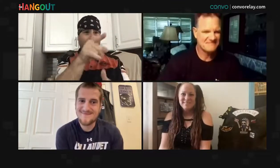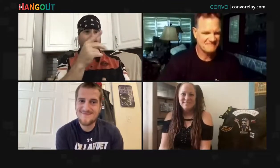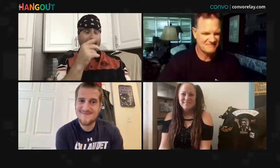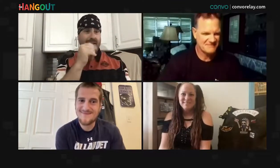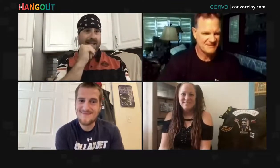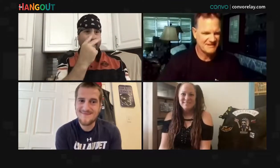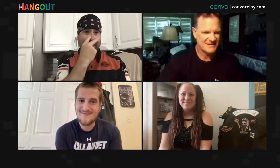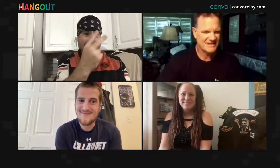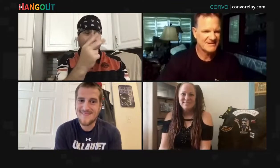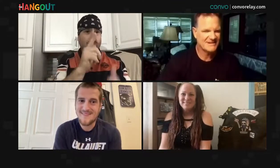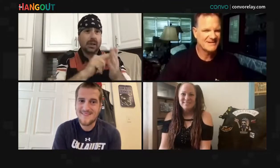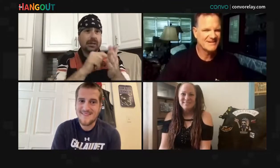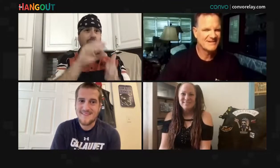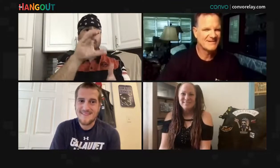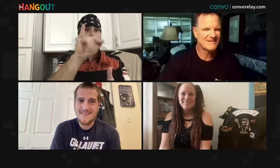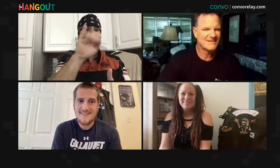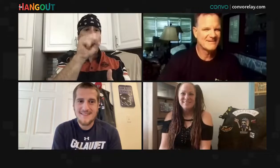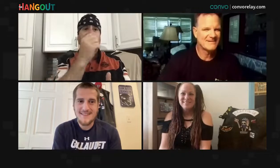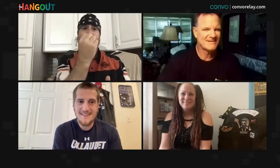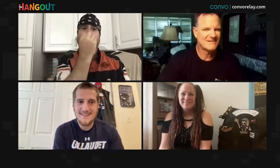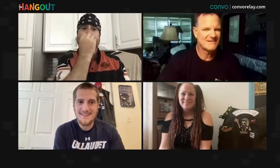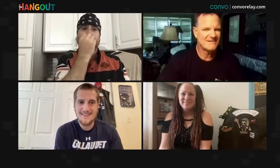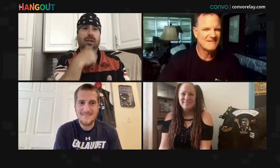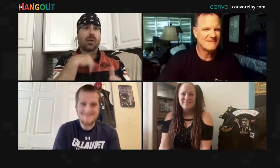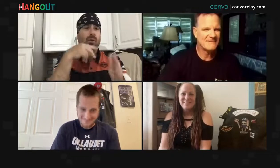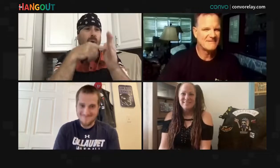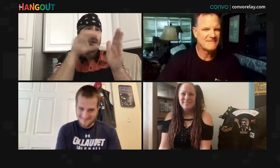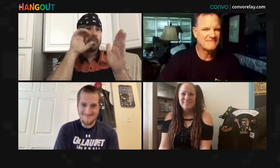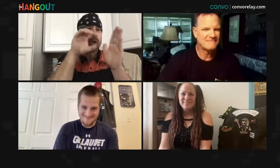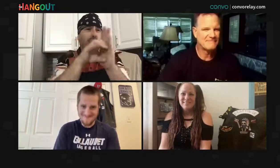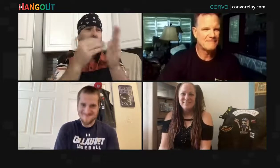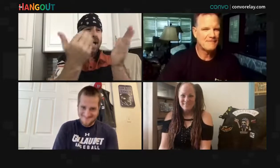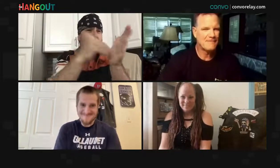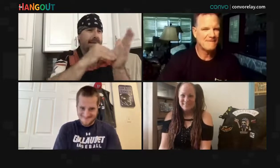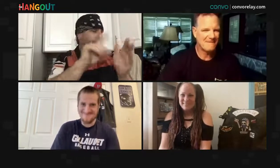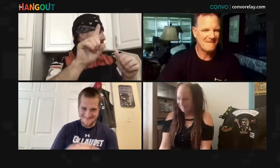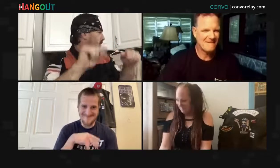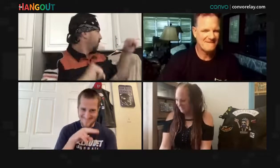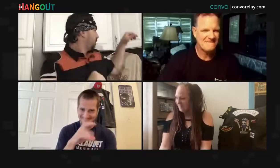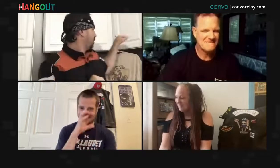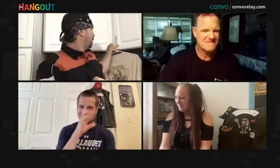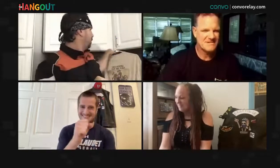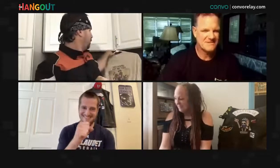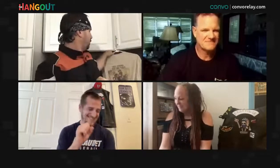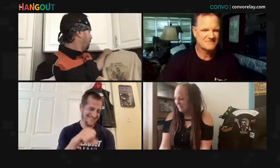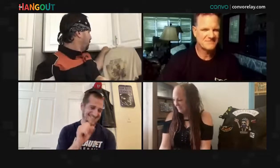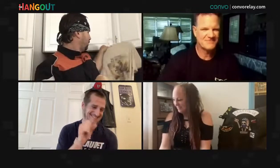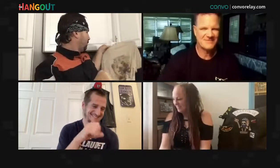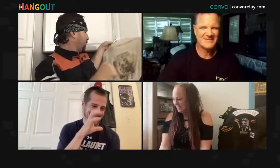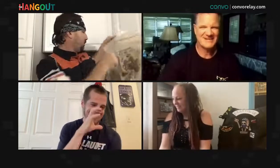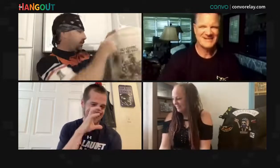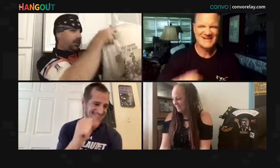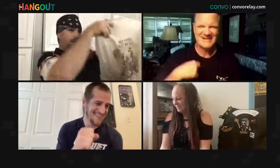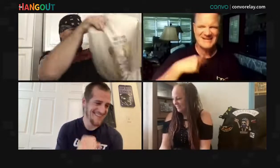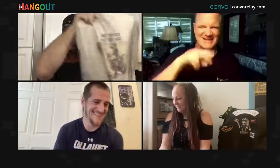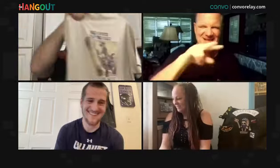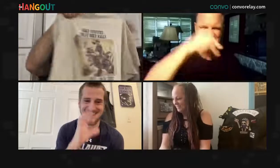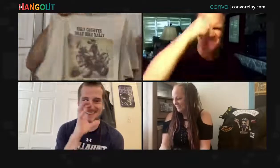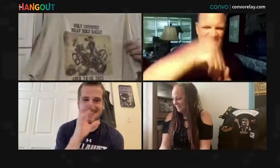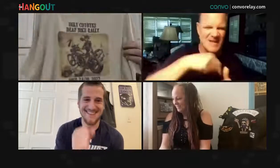of Arizona. And you can see a picture. I don't know if you can see it, but the coyote is actually